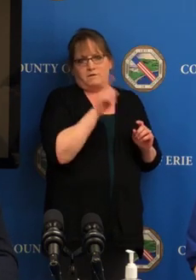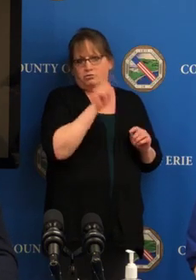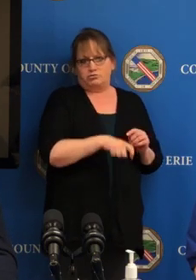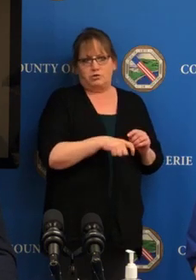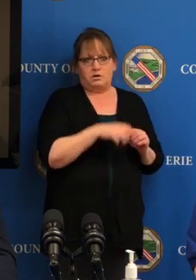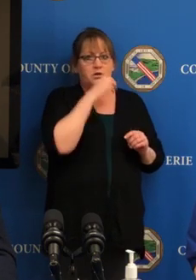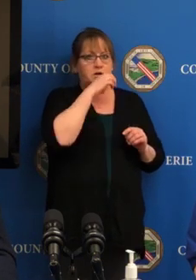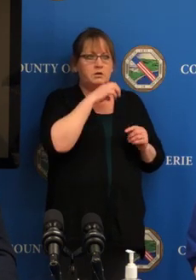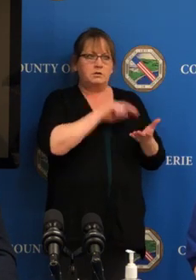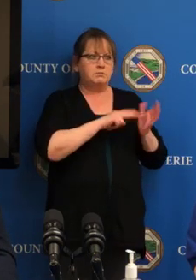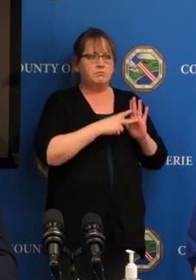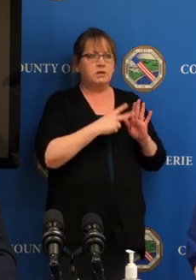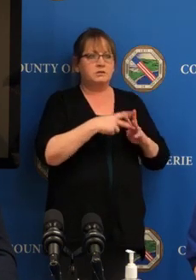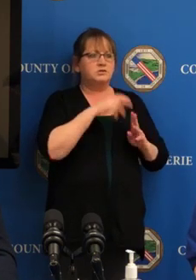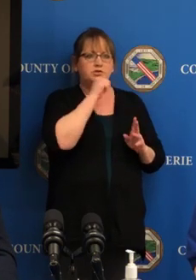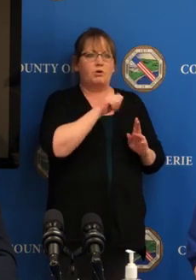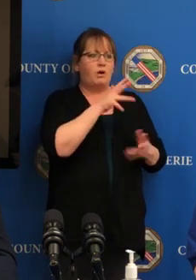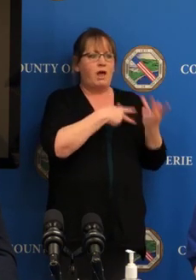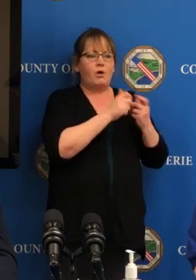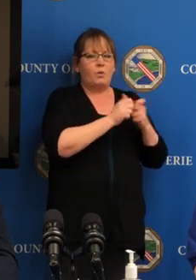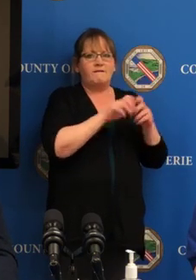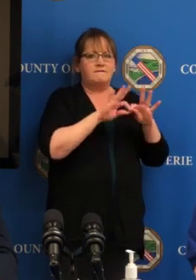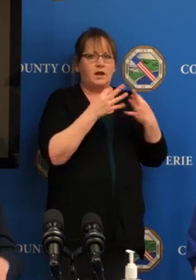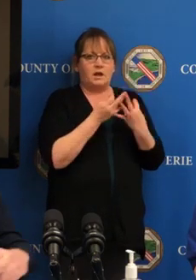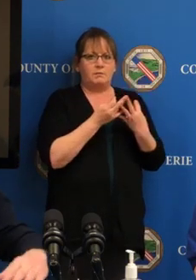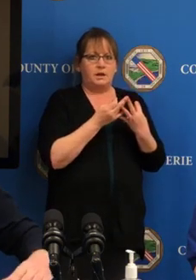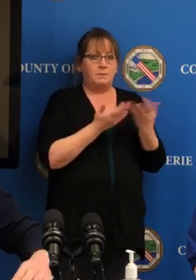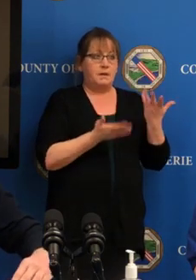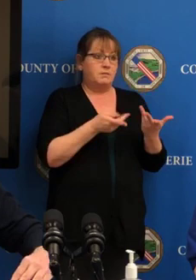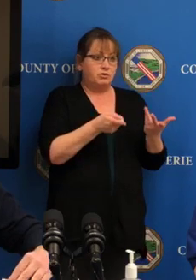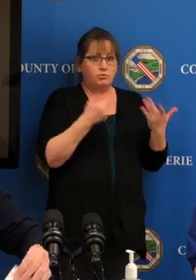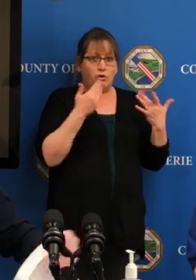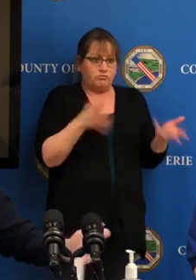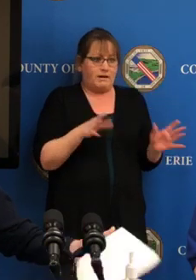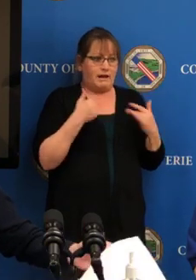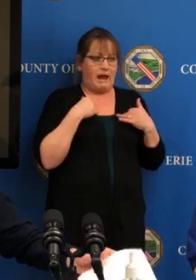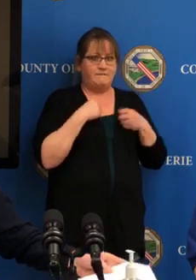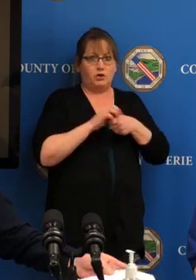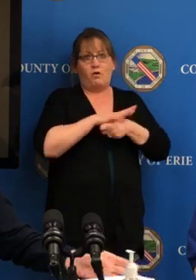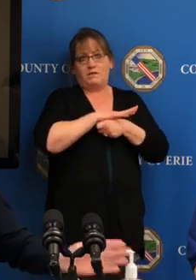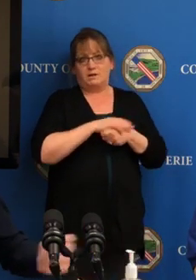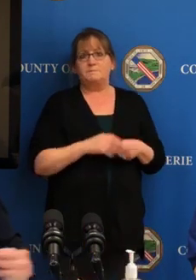others, including the people that you're around, because you may have COVID-19.